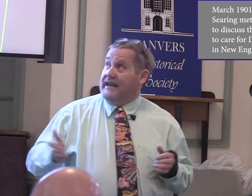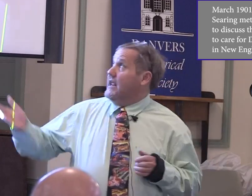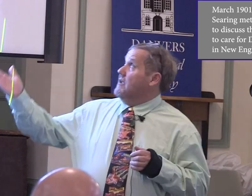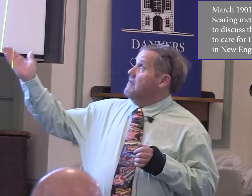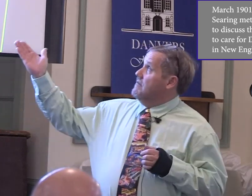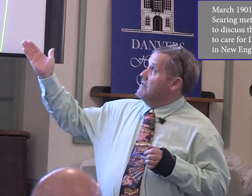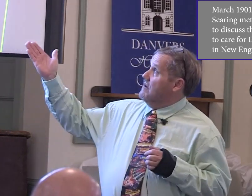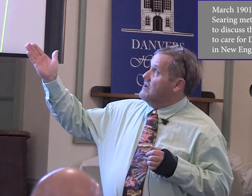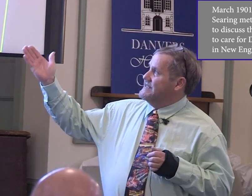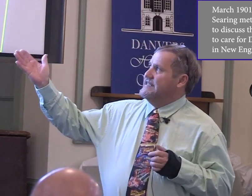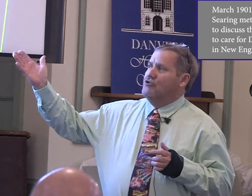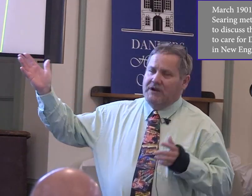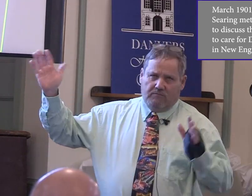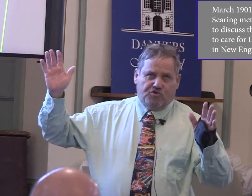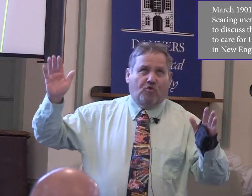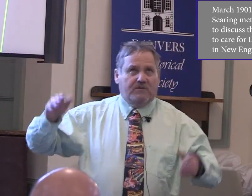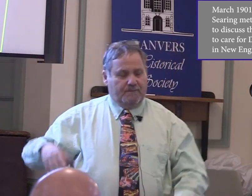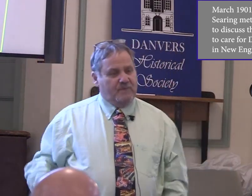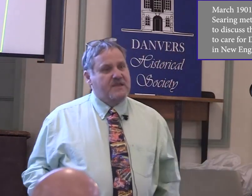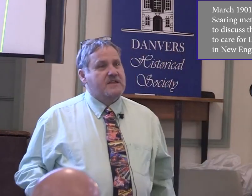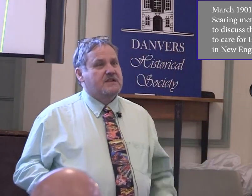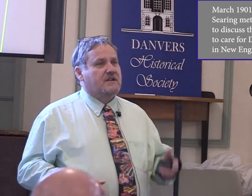Father Stanley,